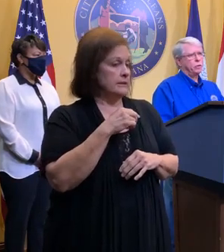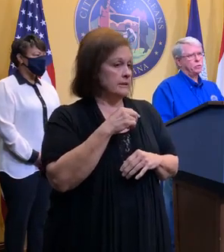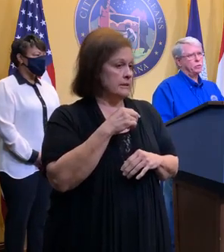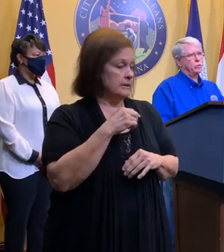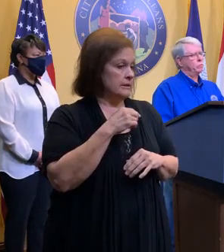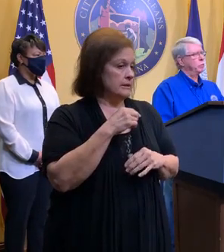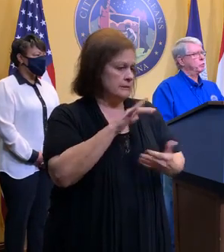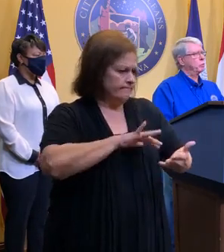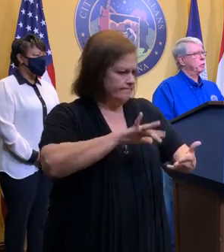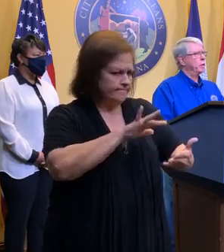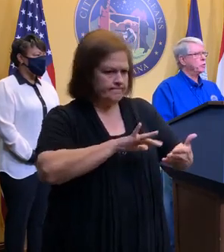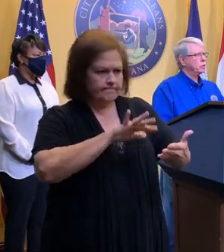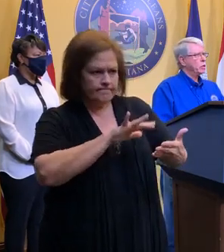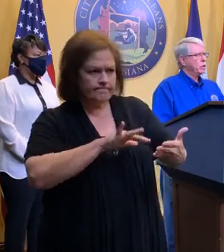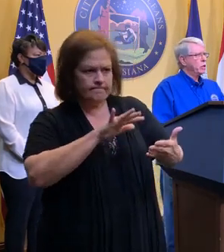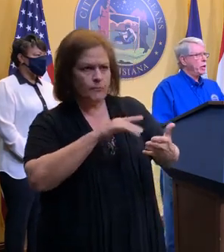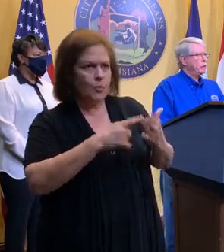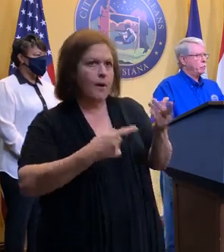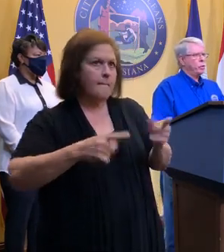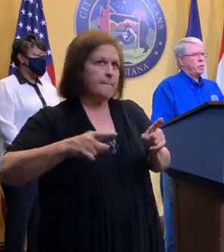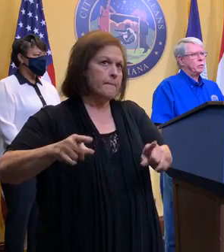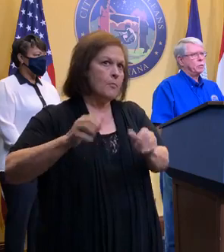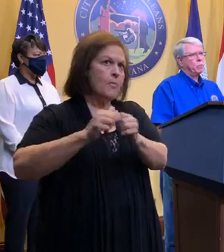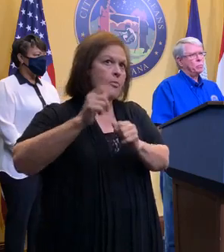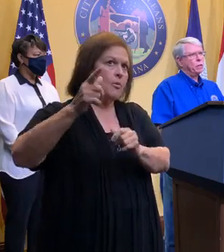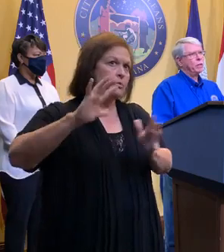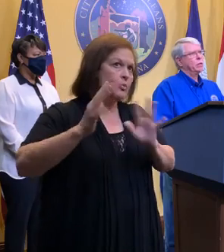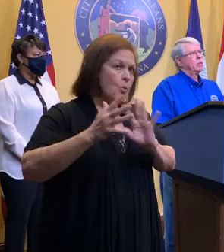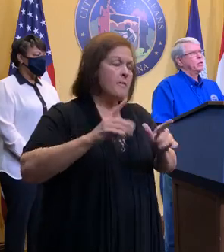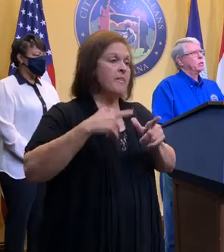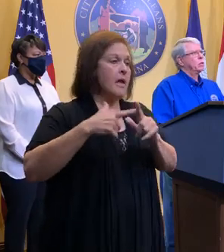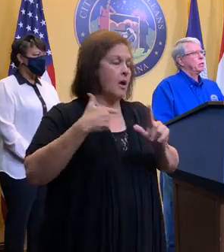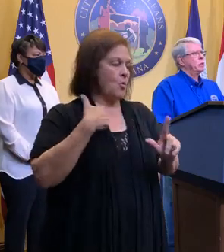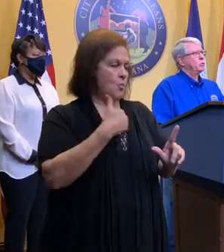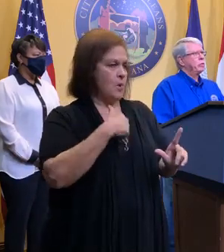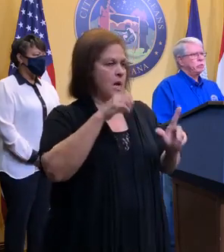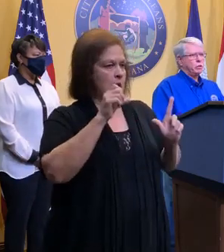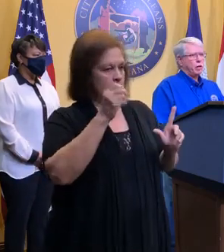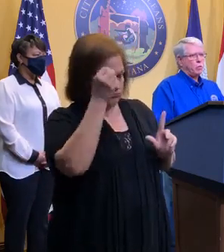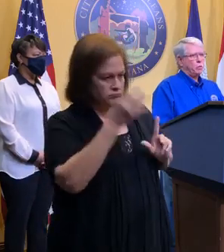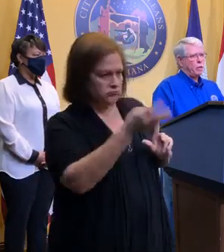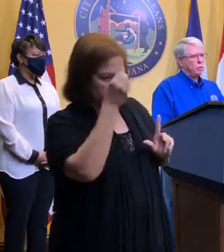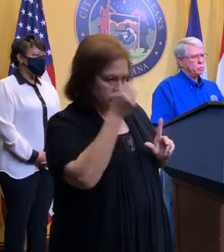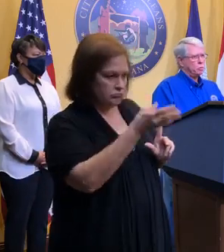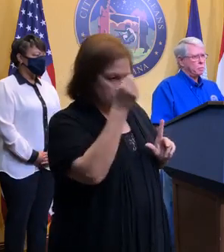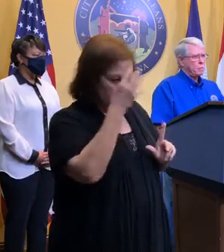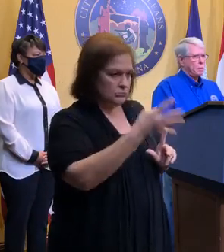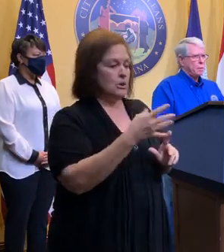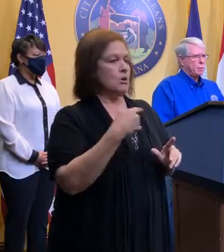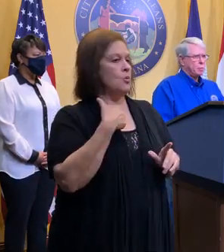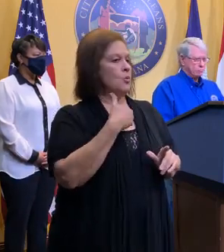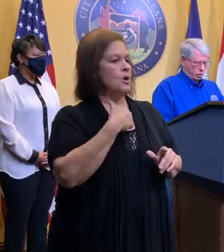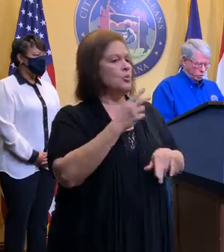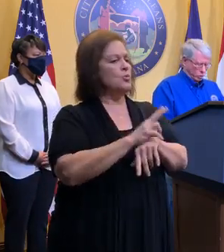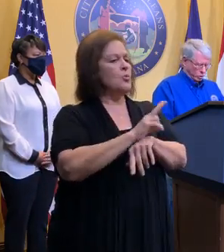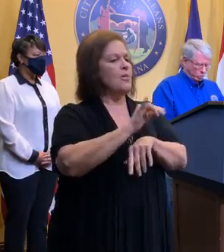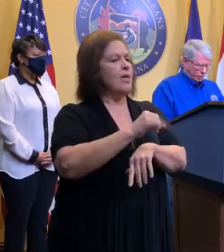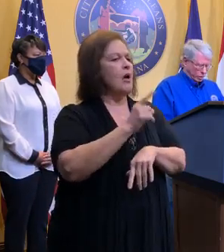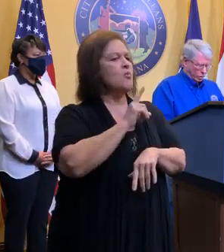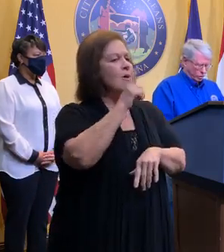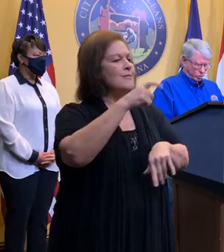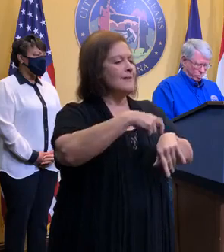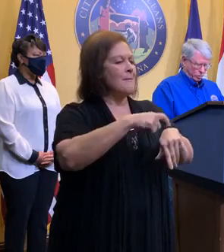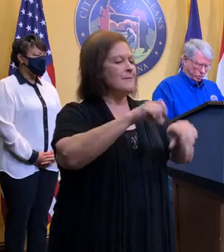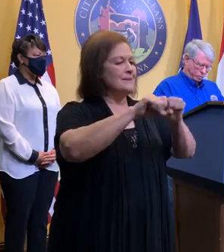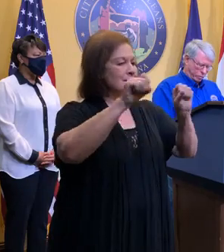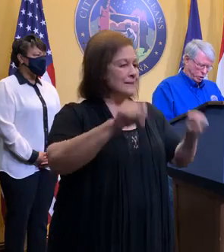data as these events progress and report out to the public in as near real time as possible. If you want